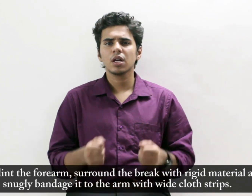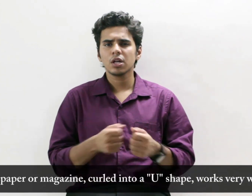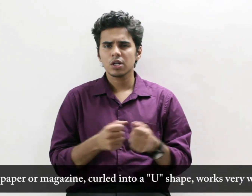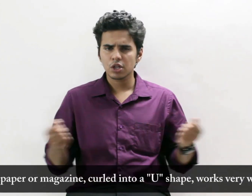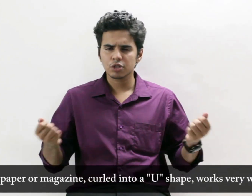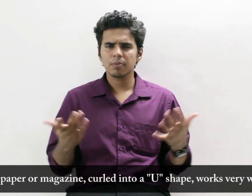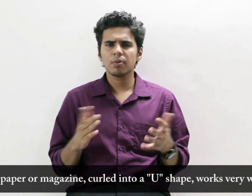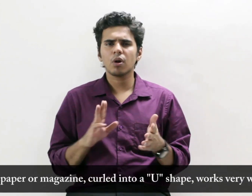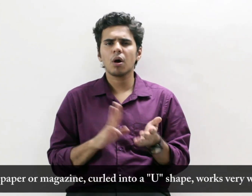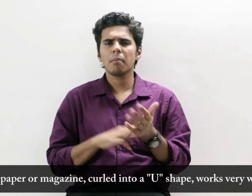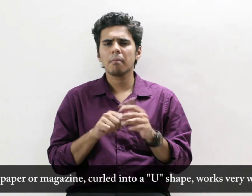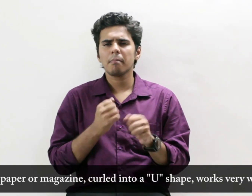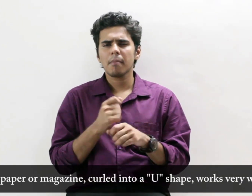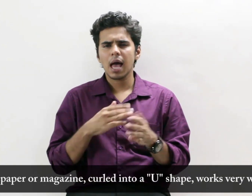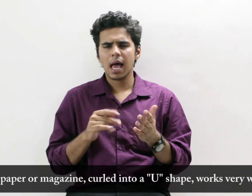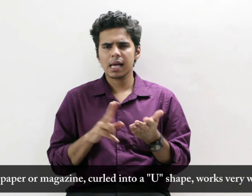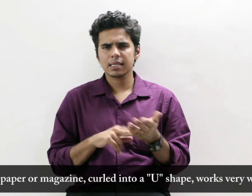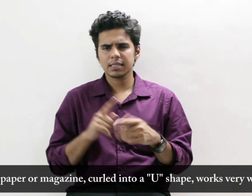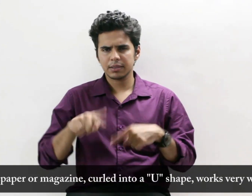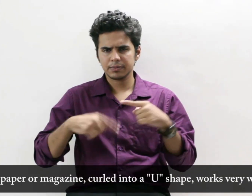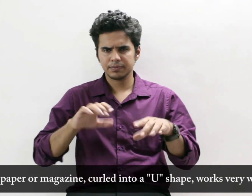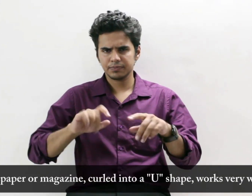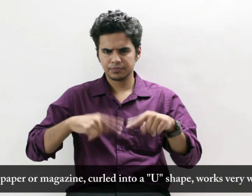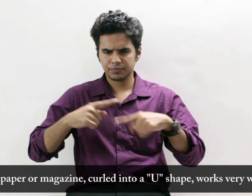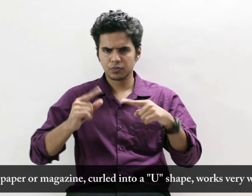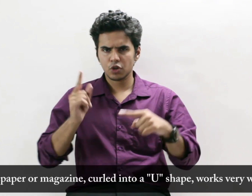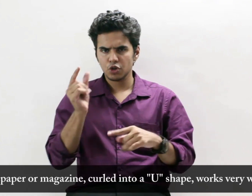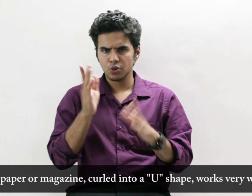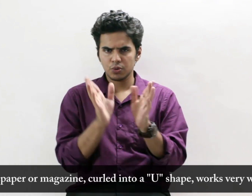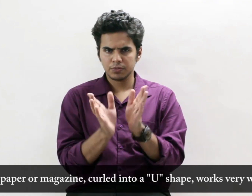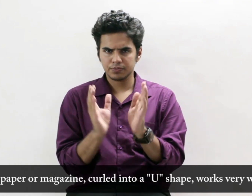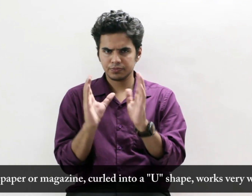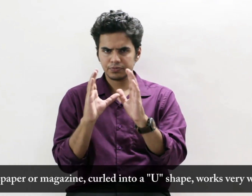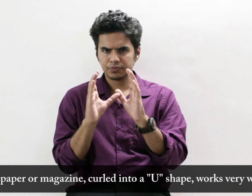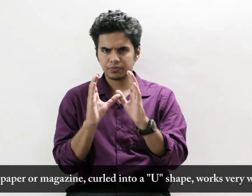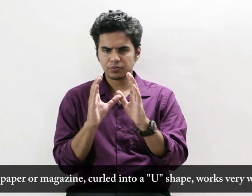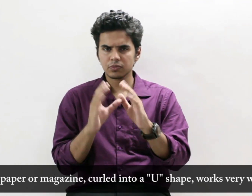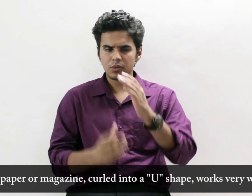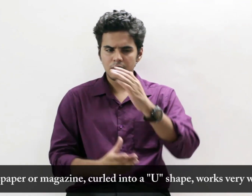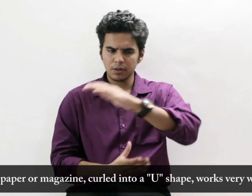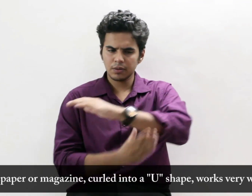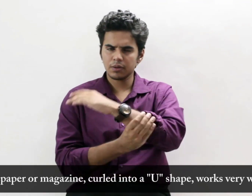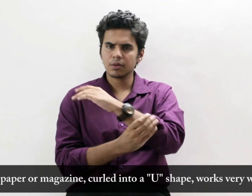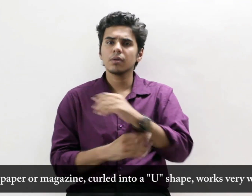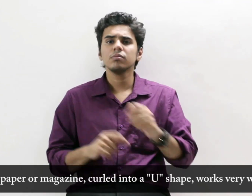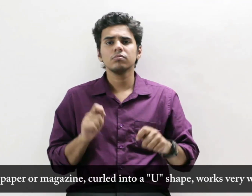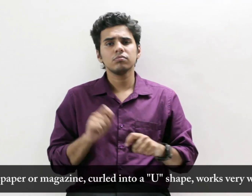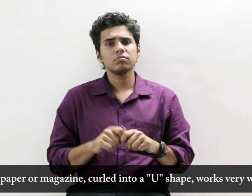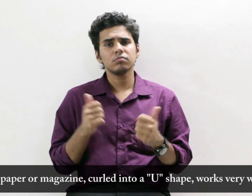A newspaper or magazine curled into a U shape works very well.